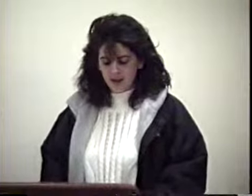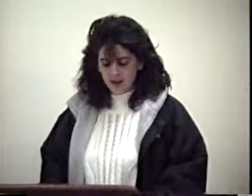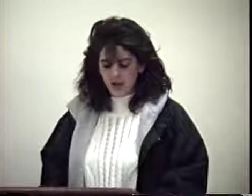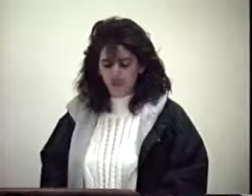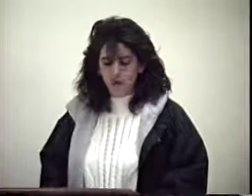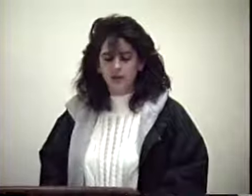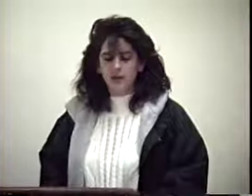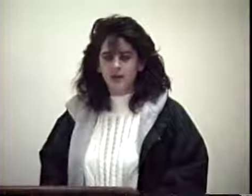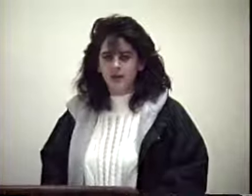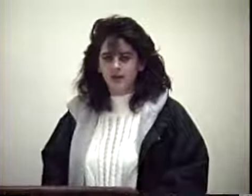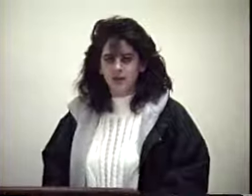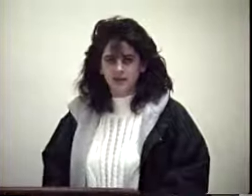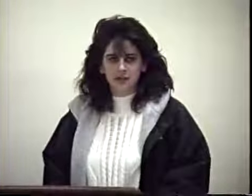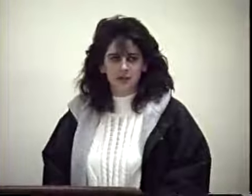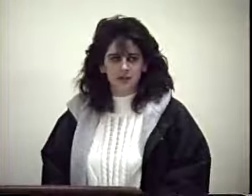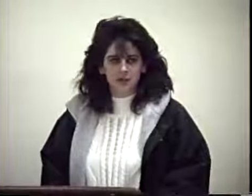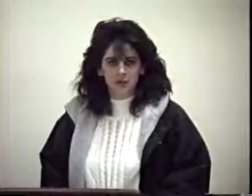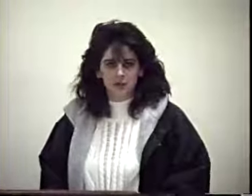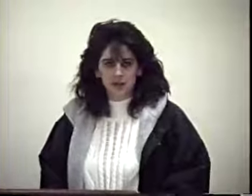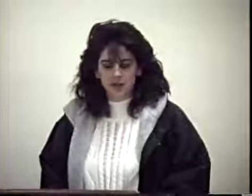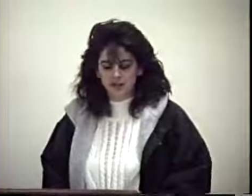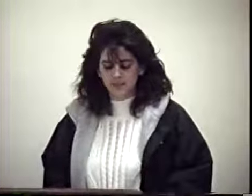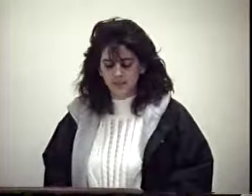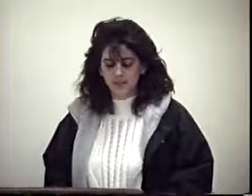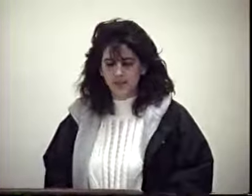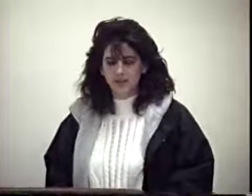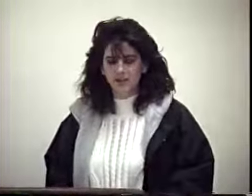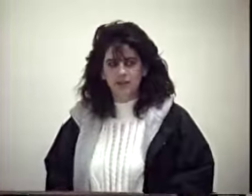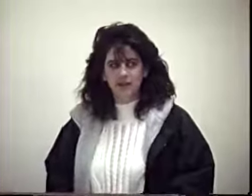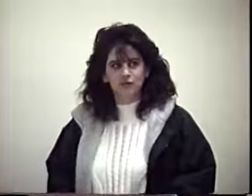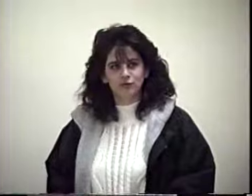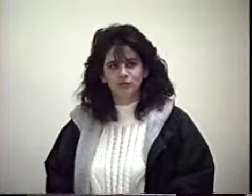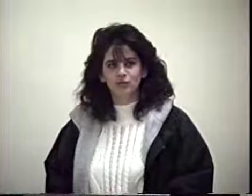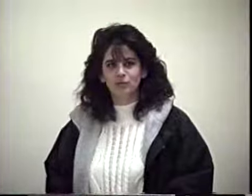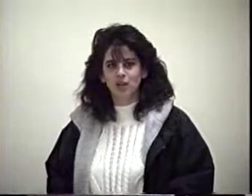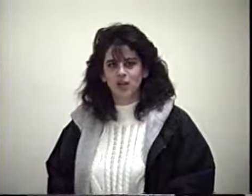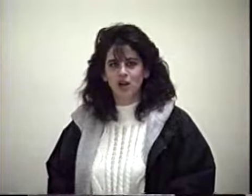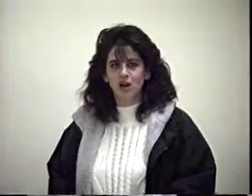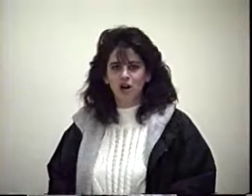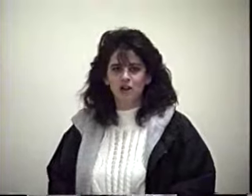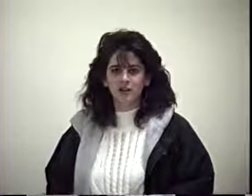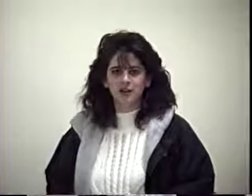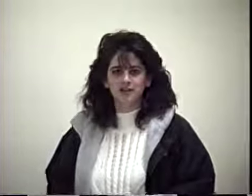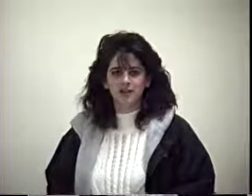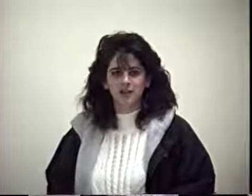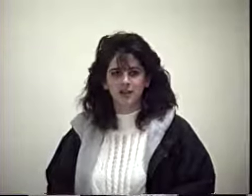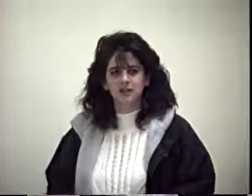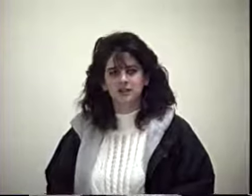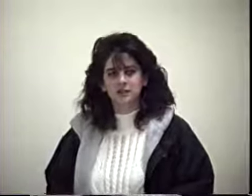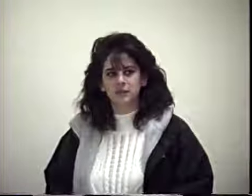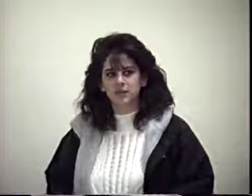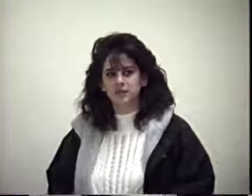and I enrolled in the Advanced Indian Sign Language class because I have so many hard classes that it's something that's